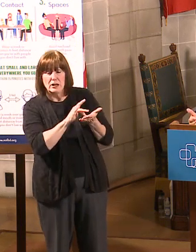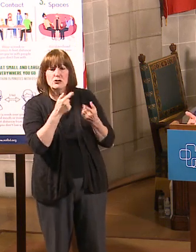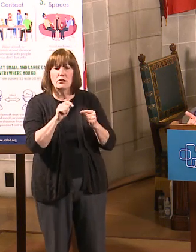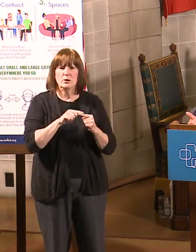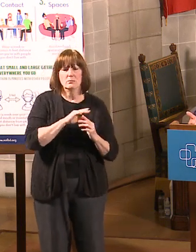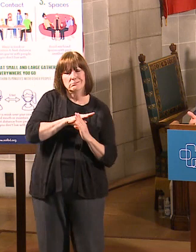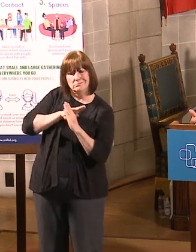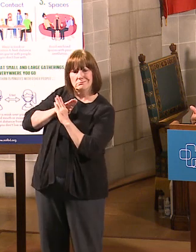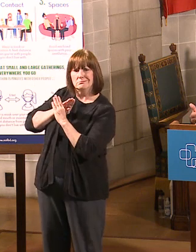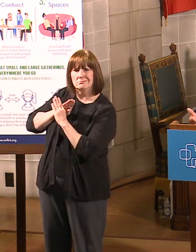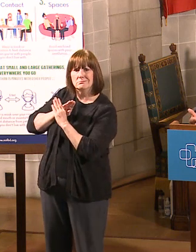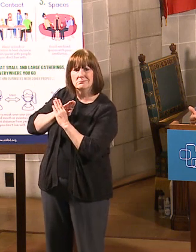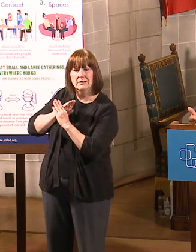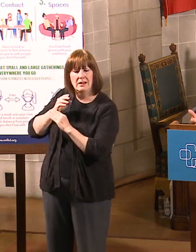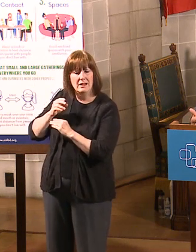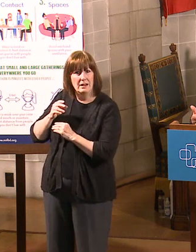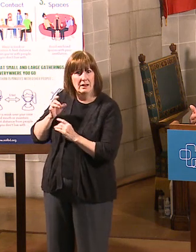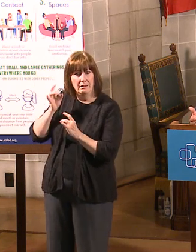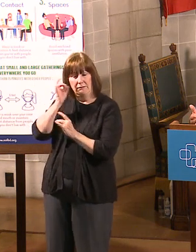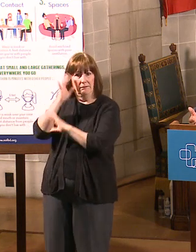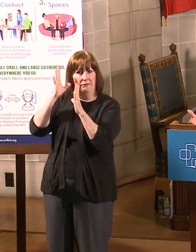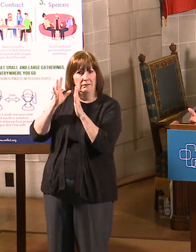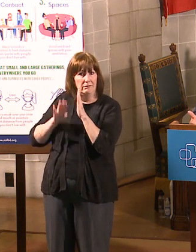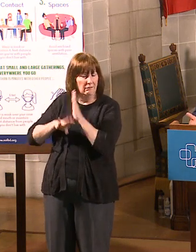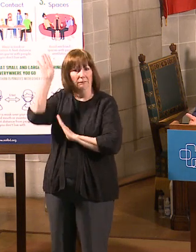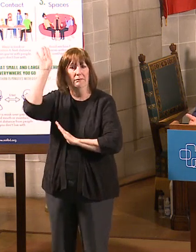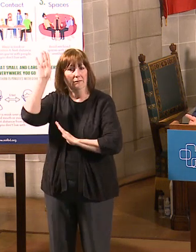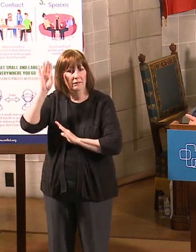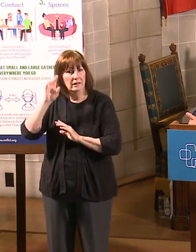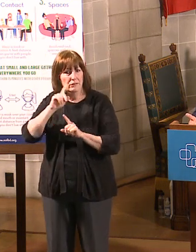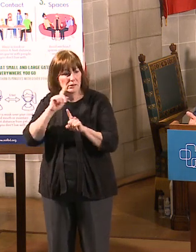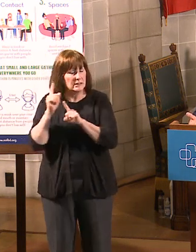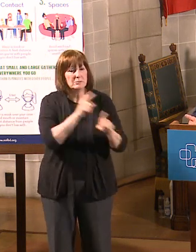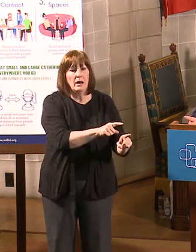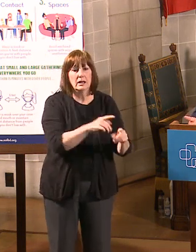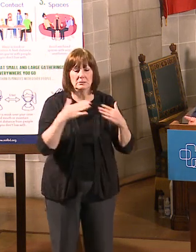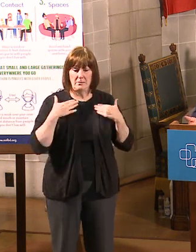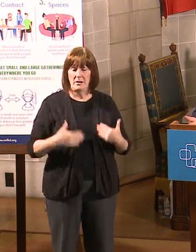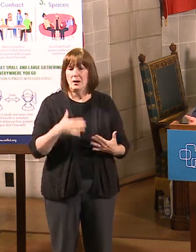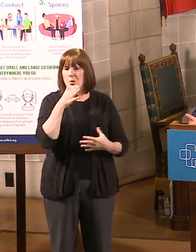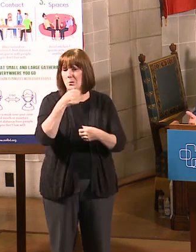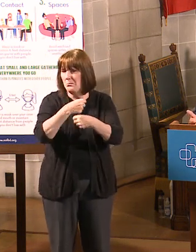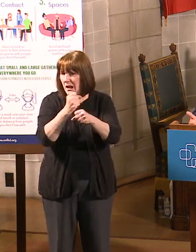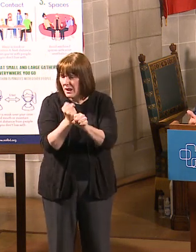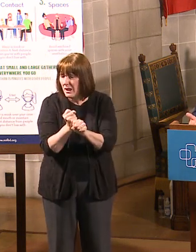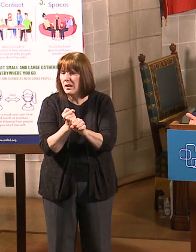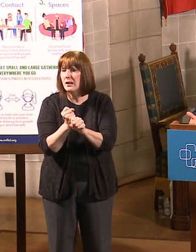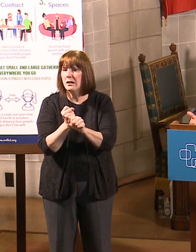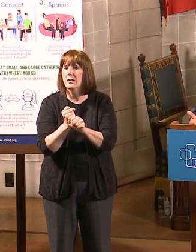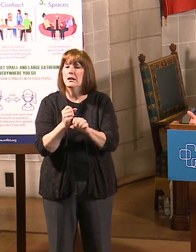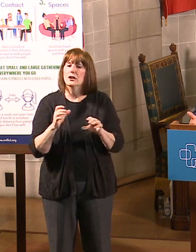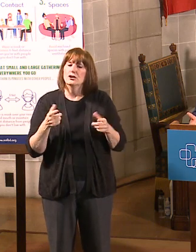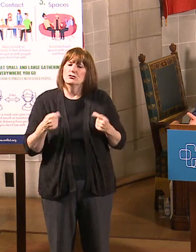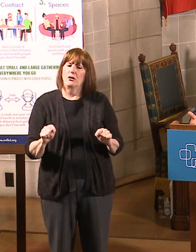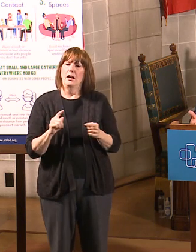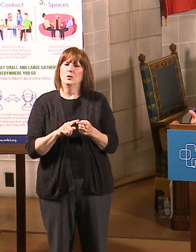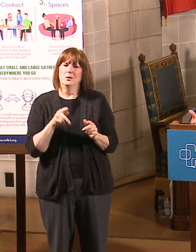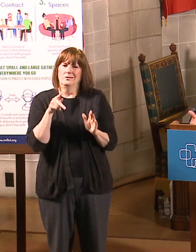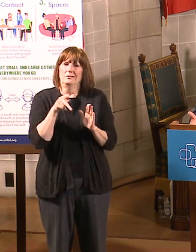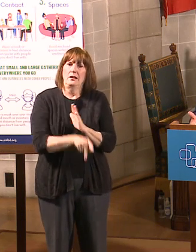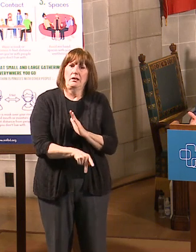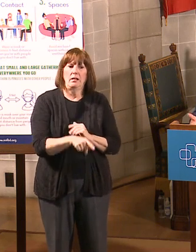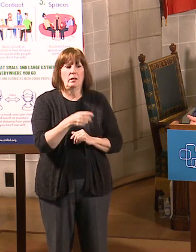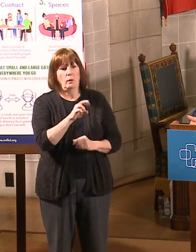tries to prevent that hyperimmune or that immune response that your body might make that it's doing to try to kill